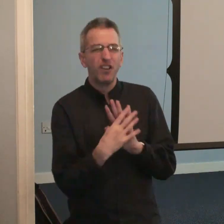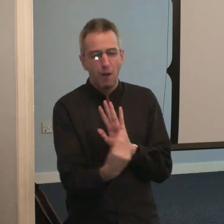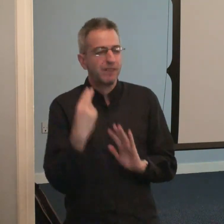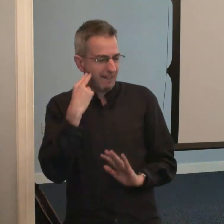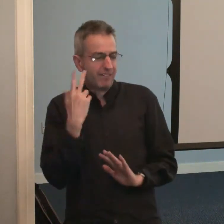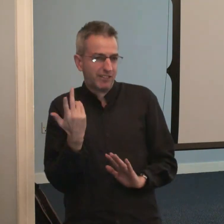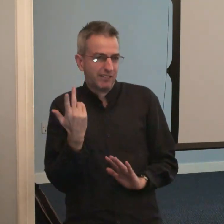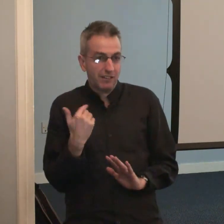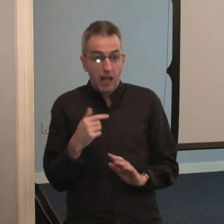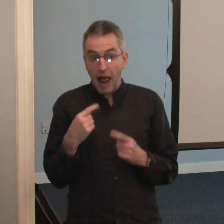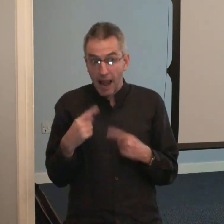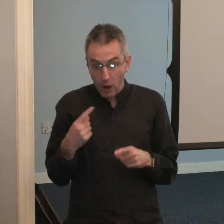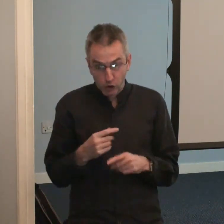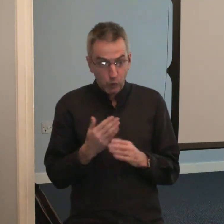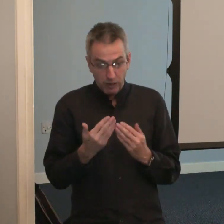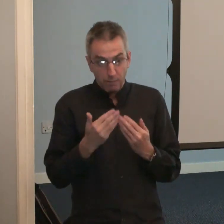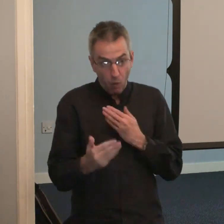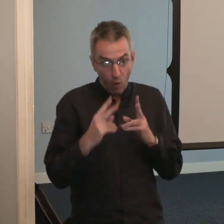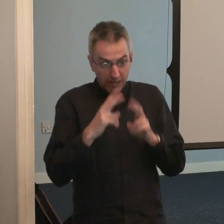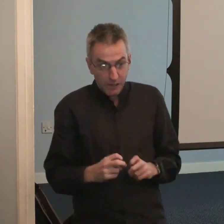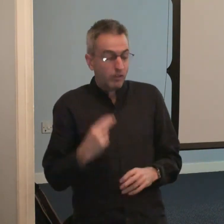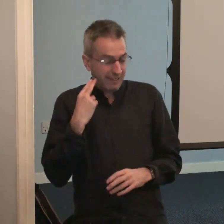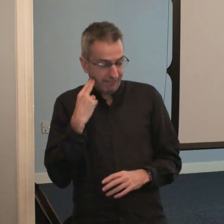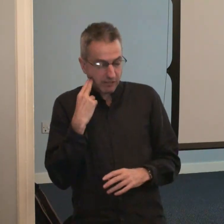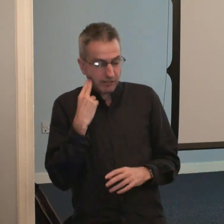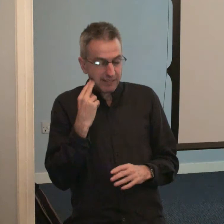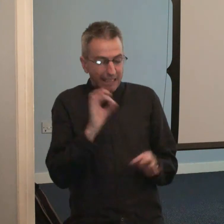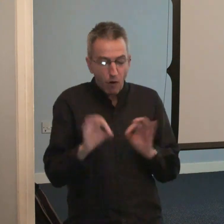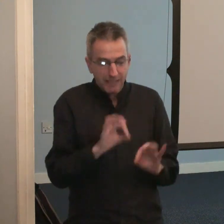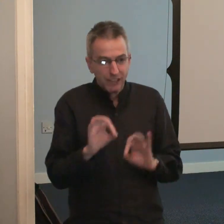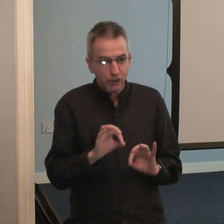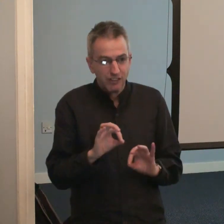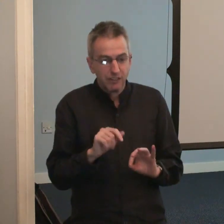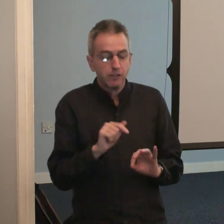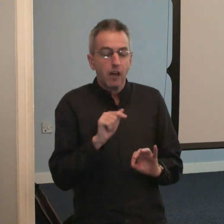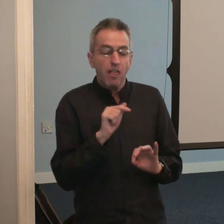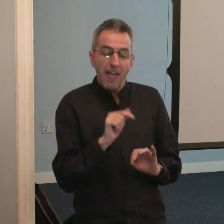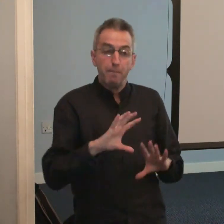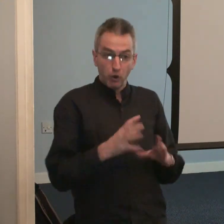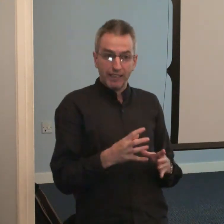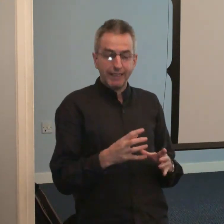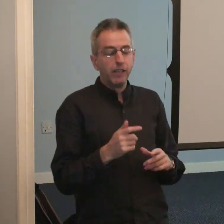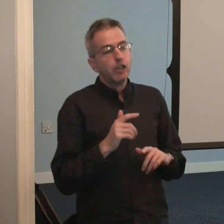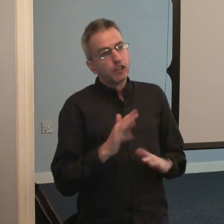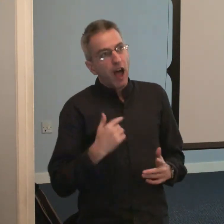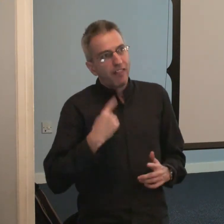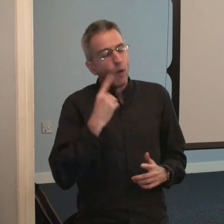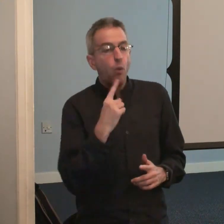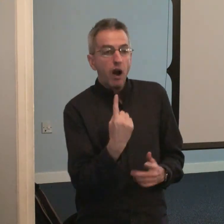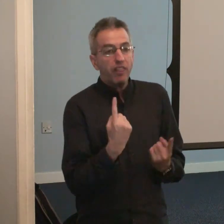genetic research. So, for example, in deafness, if you want to experiment on deafness, you